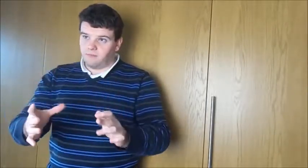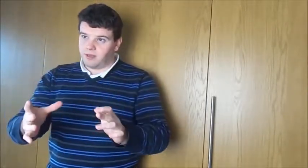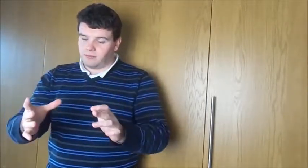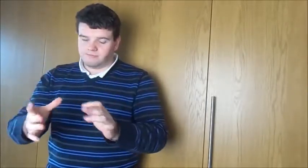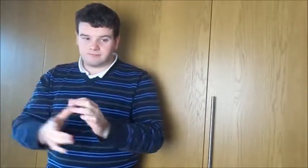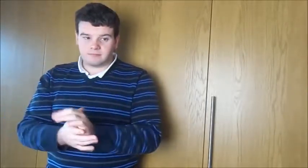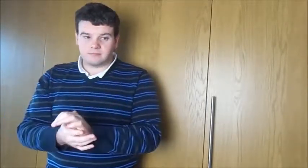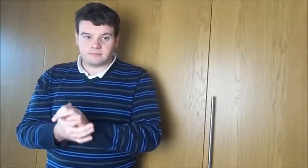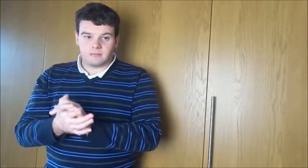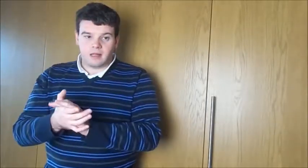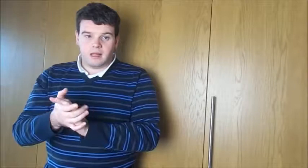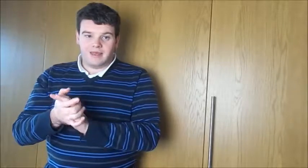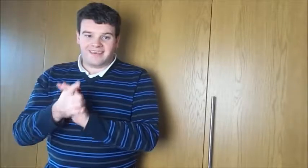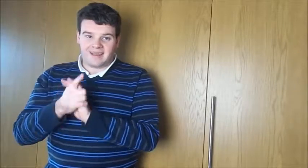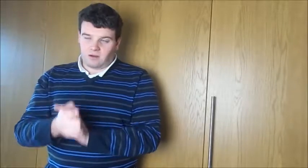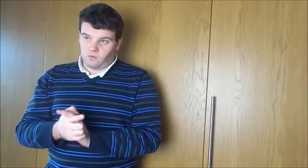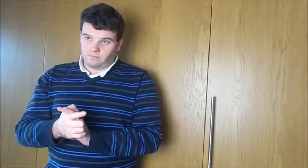Britain. Now,